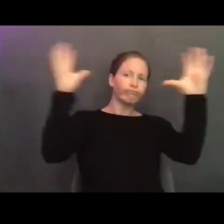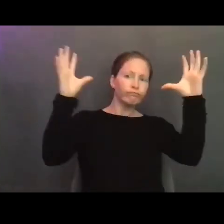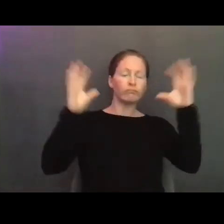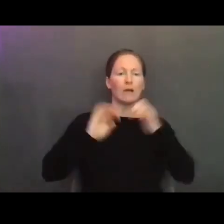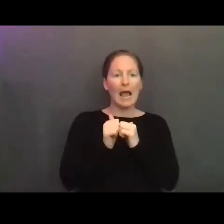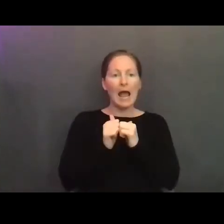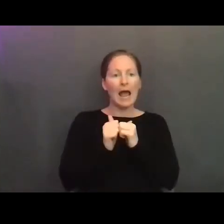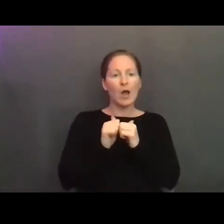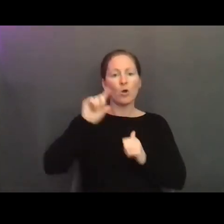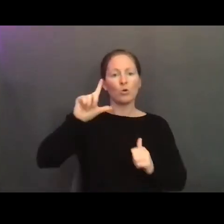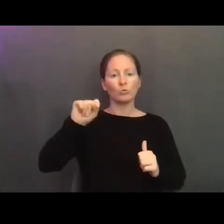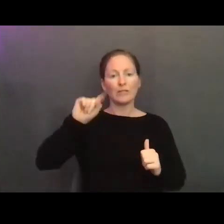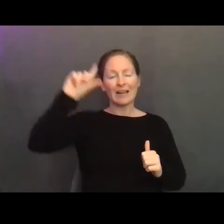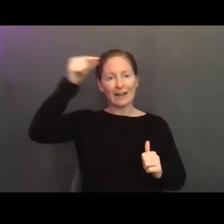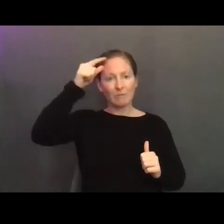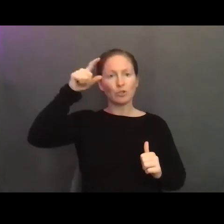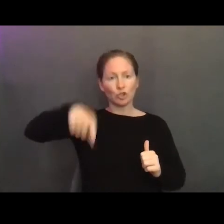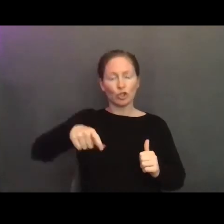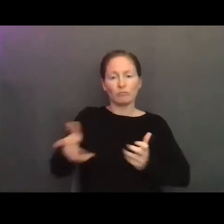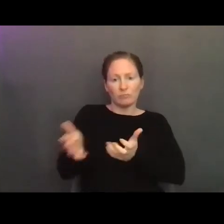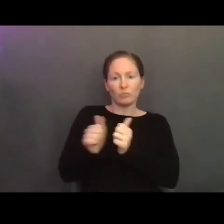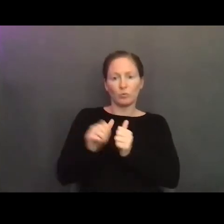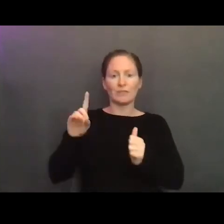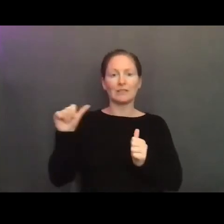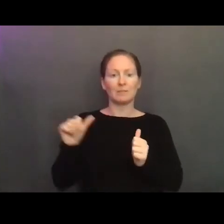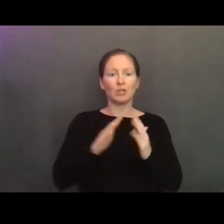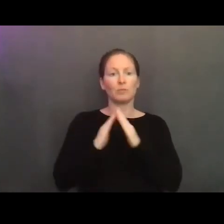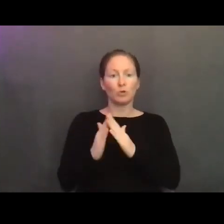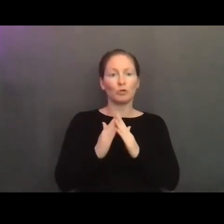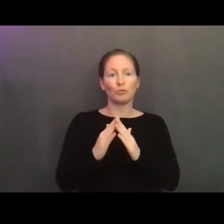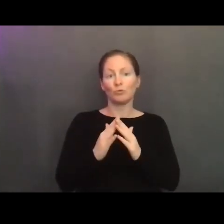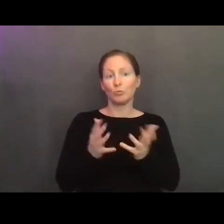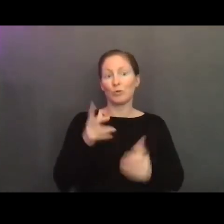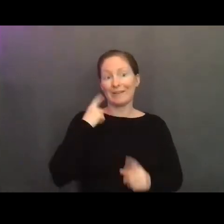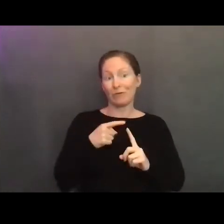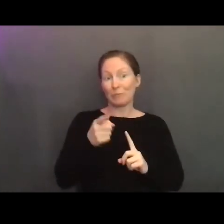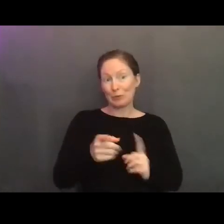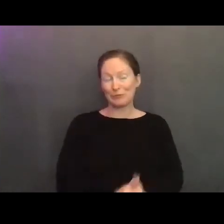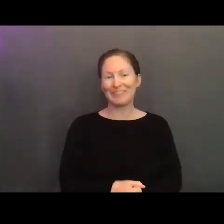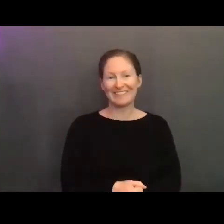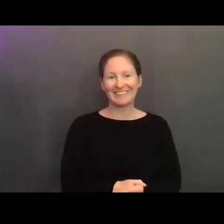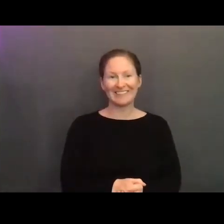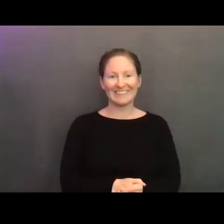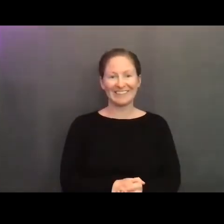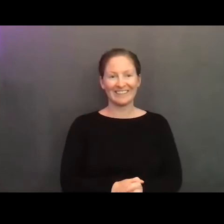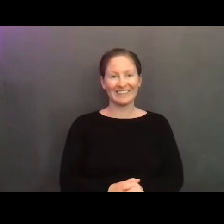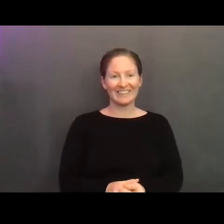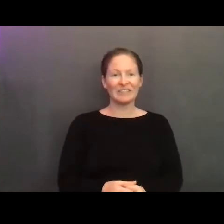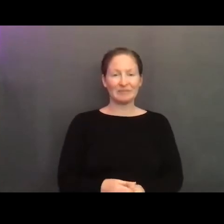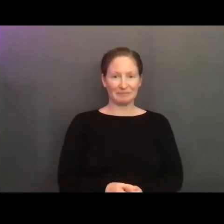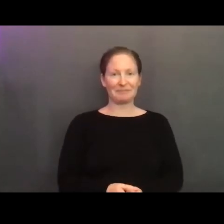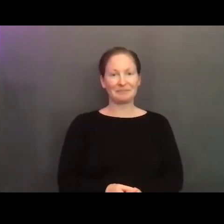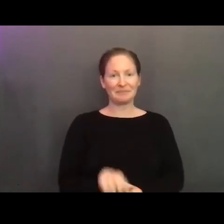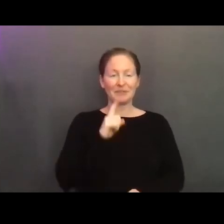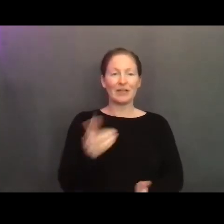should interact and work with the disability community. And we would love to hear from you now. Sure. Well, once again, thank you so